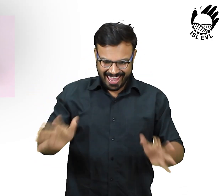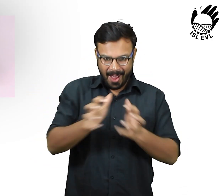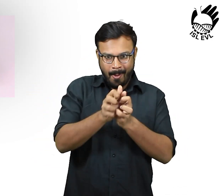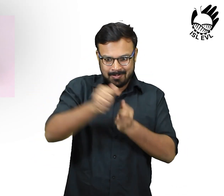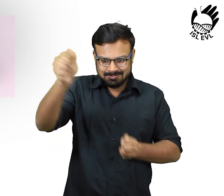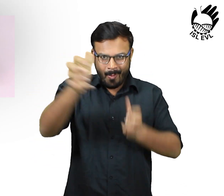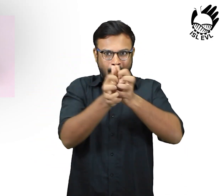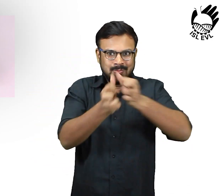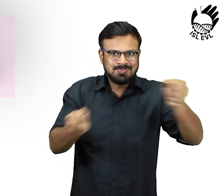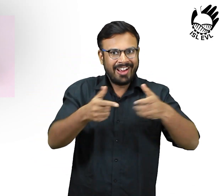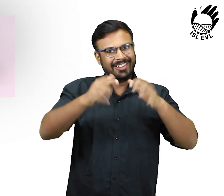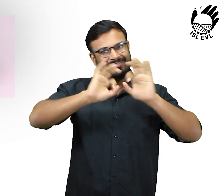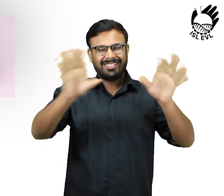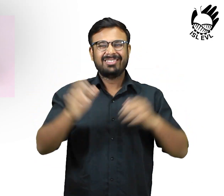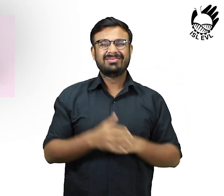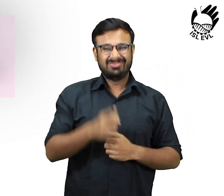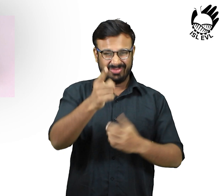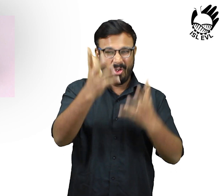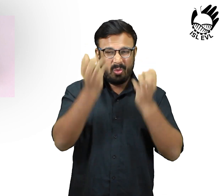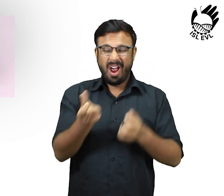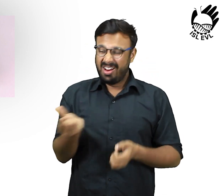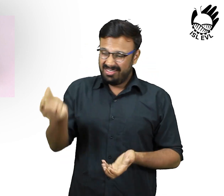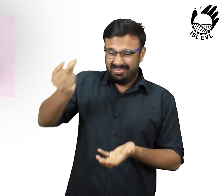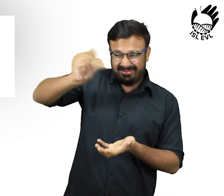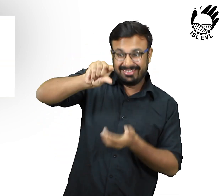must have all the material ready to make a perfect bouncy ball.